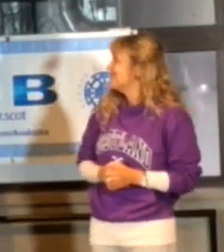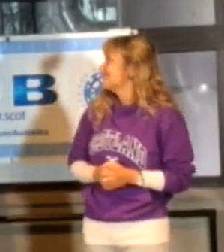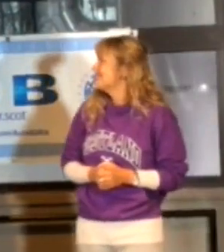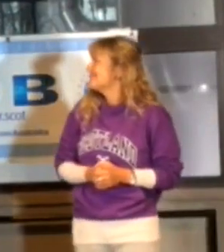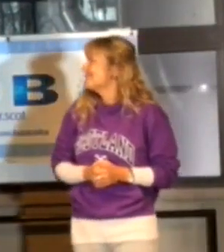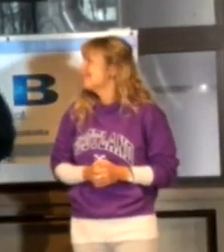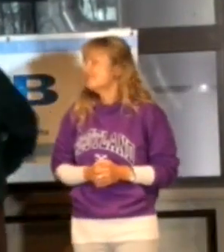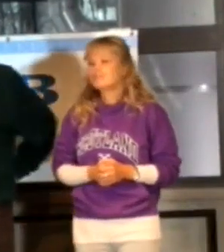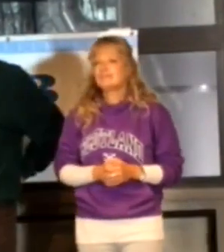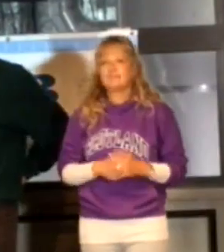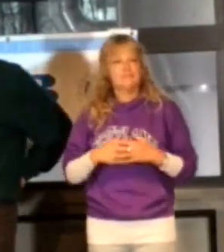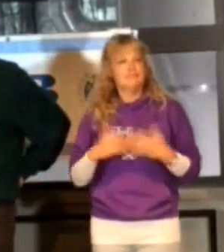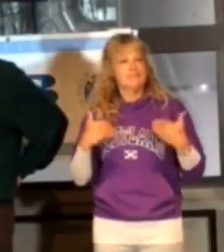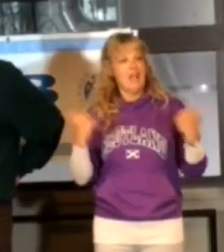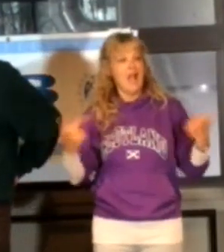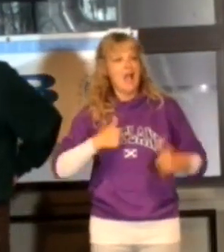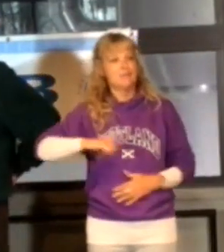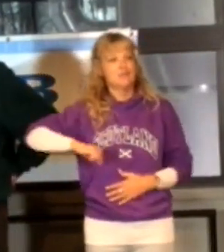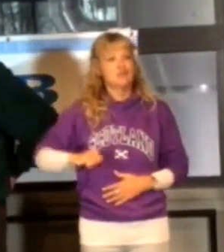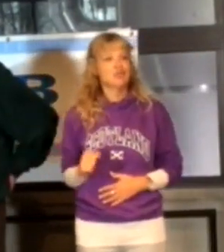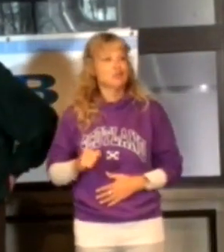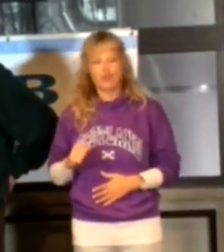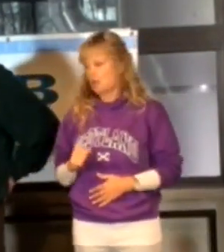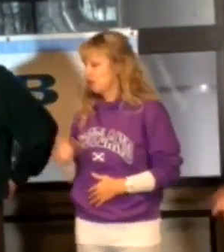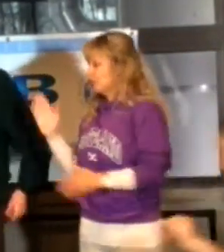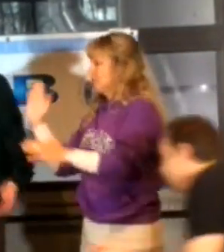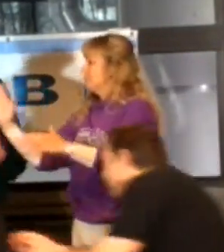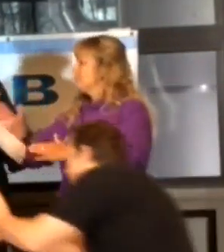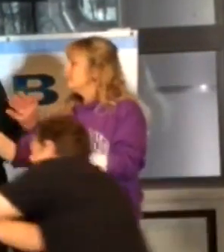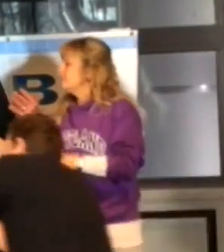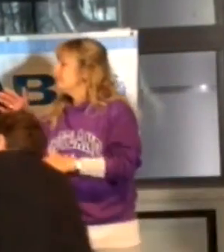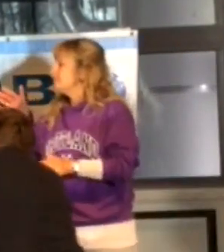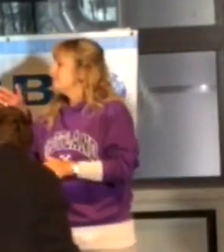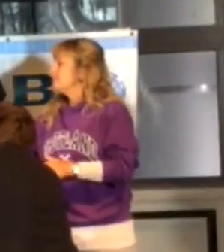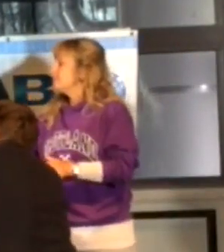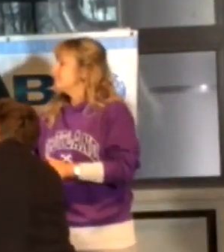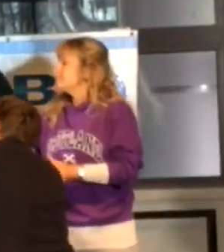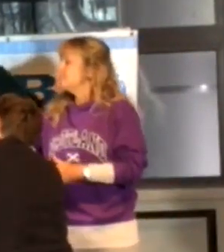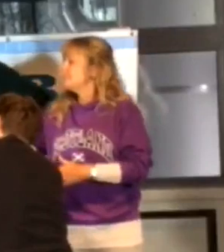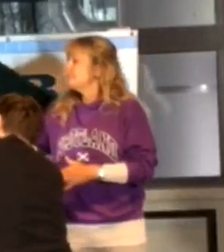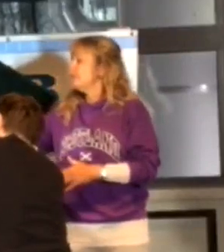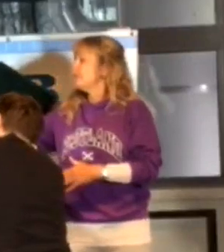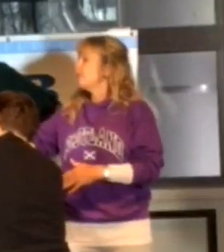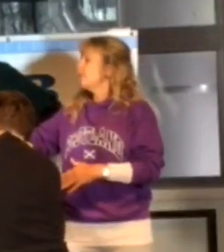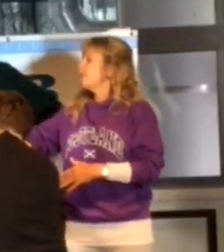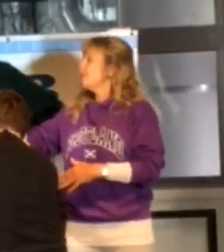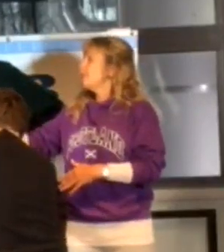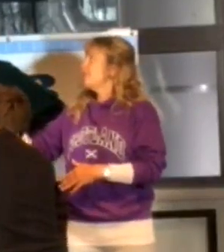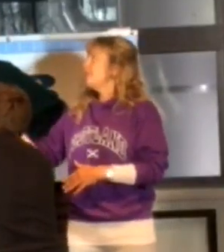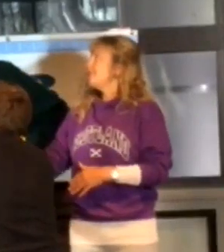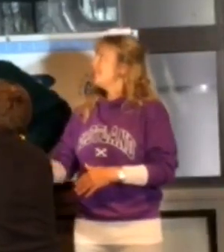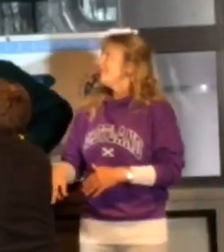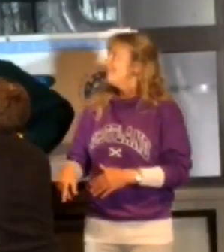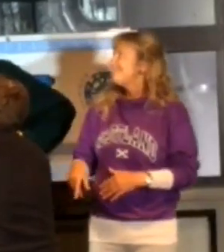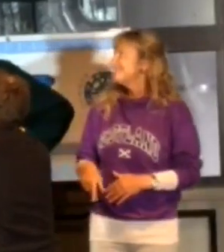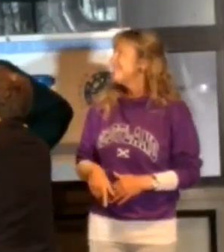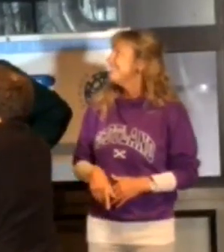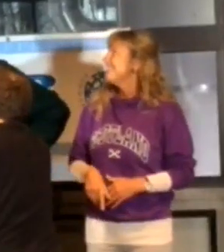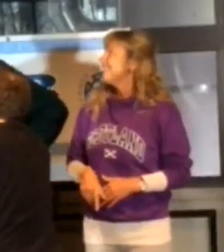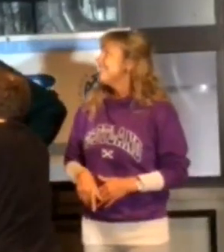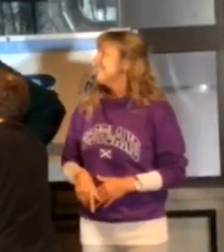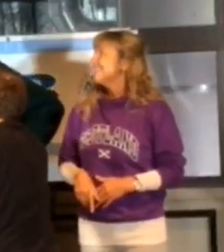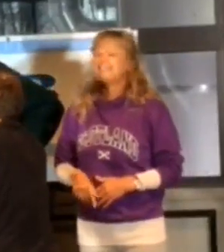How Scottish, here I am, I came along to a march, end up doing my first ever press conference. Wonderful, isn't it?